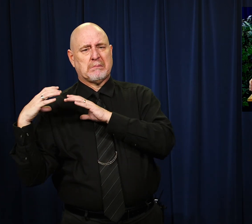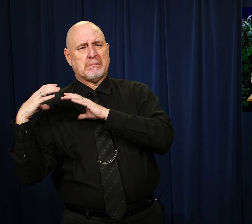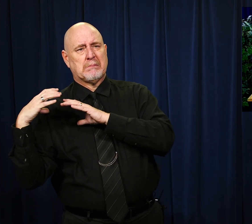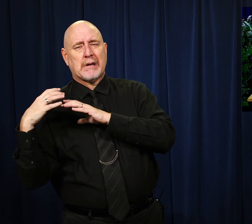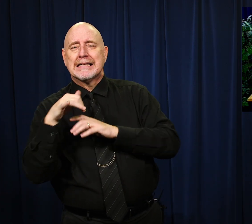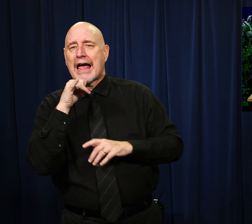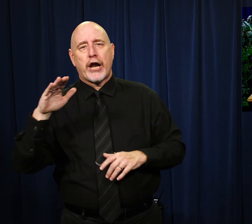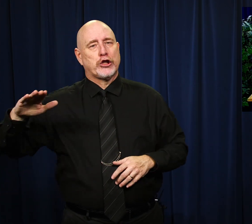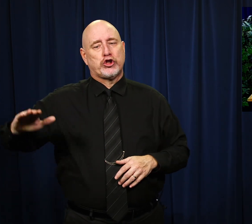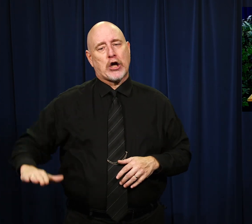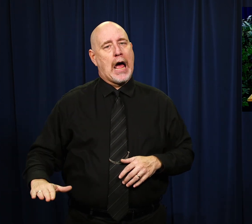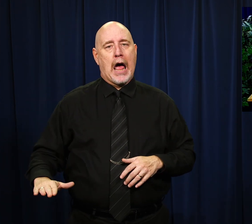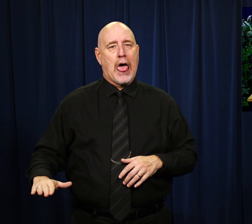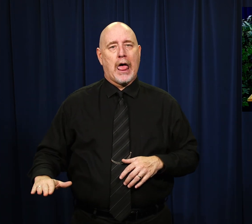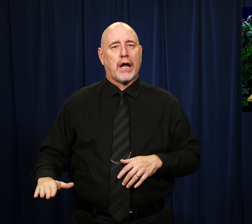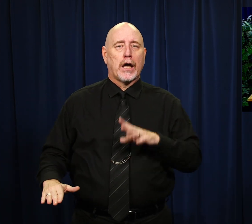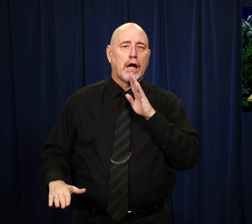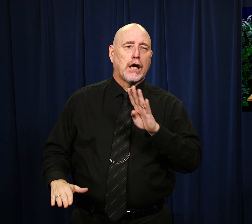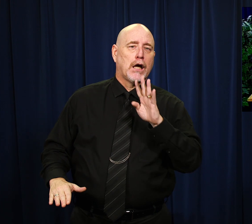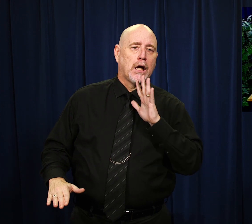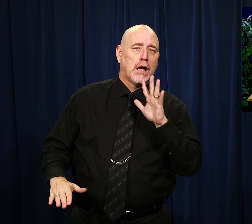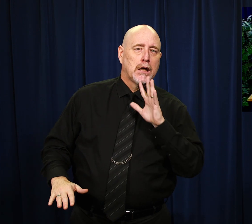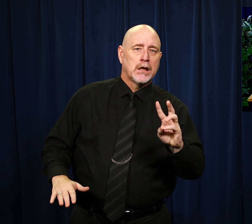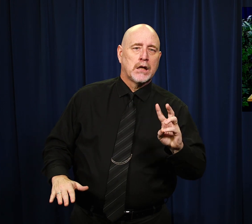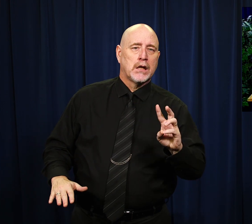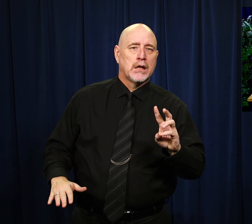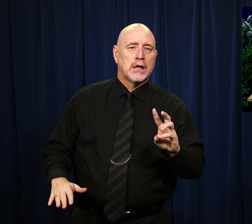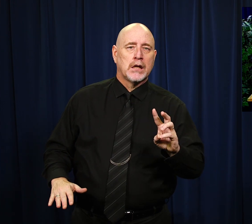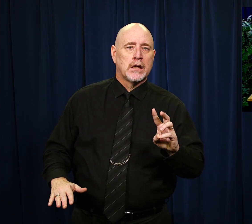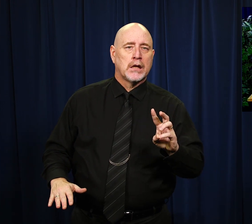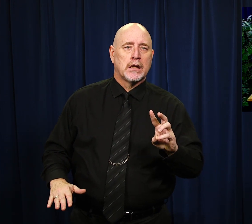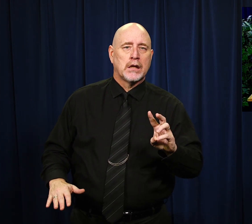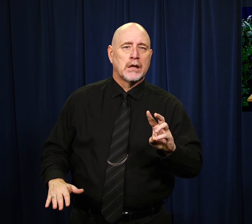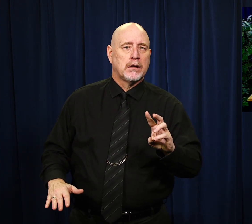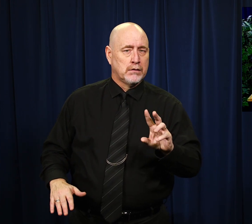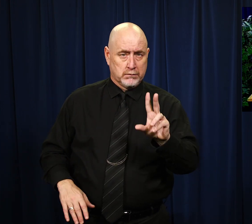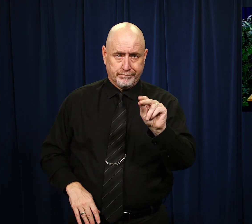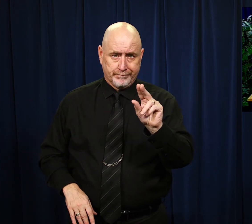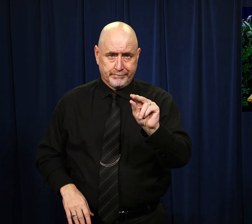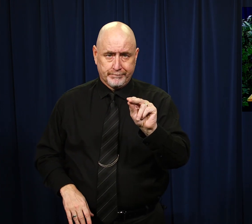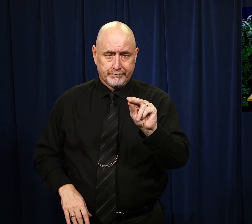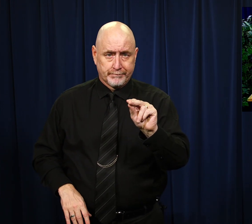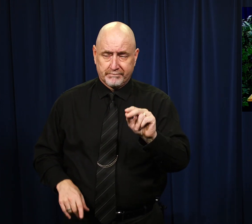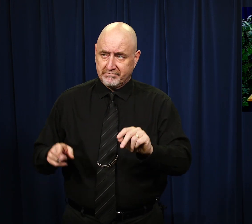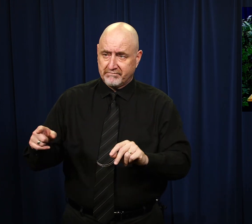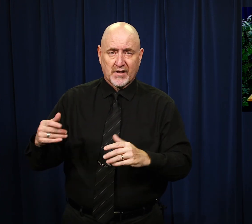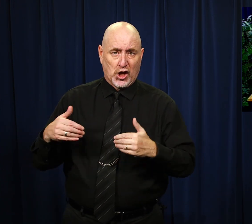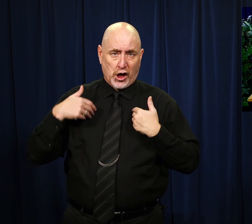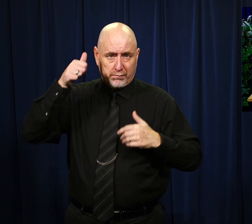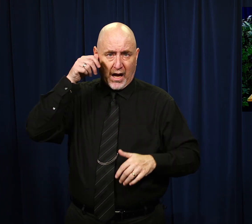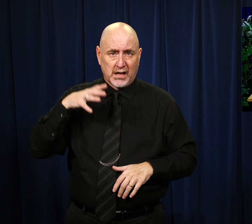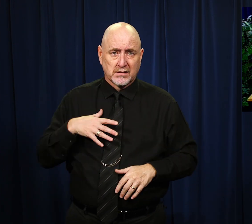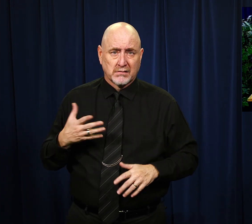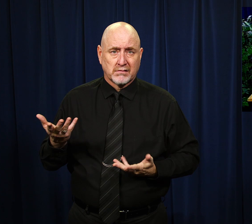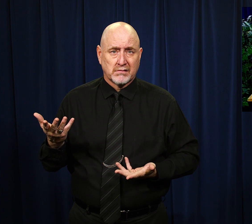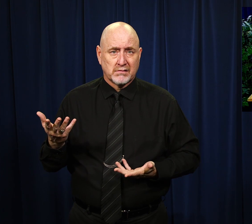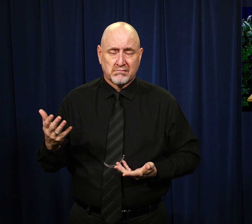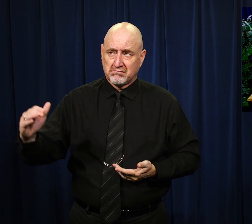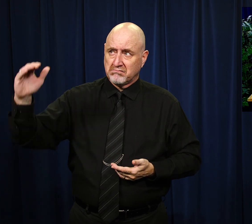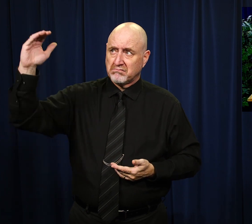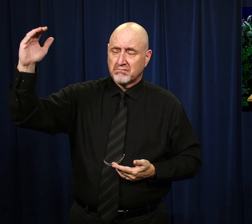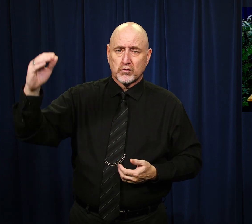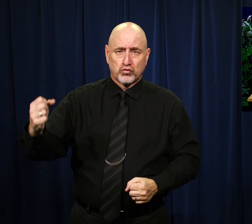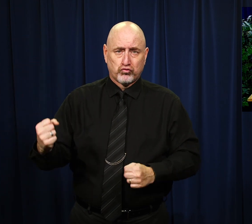not just a child 4, 5, or 6 years old that's being taken up there. We're talking about a young man, a man